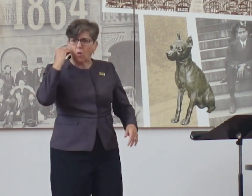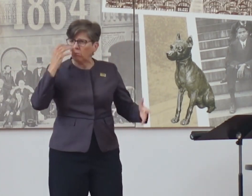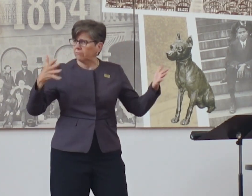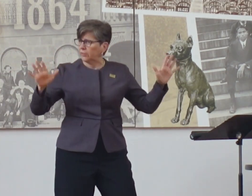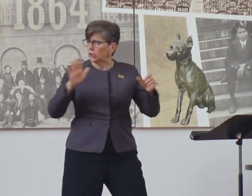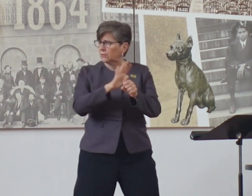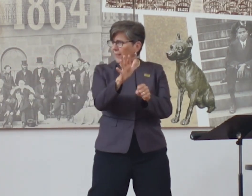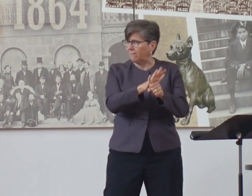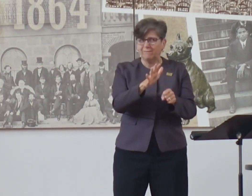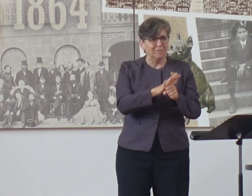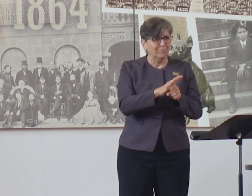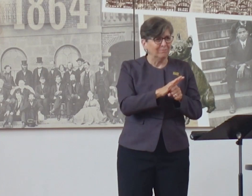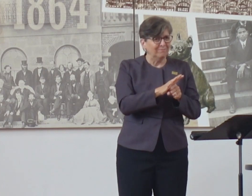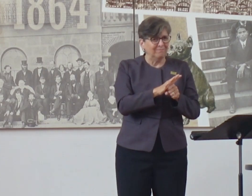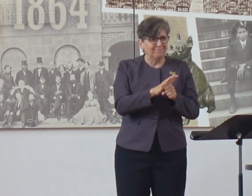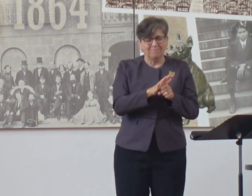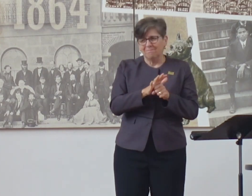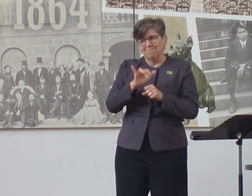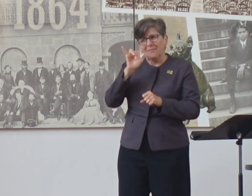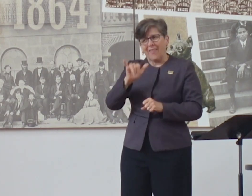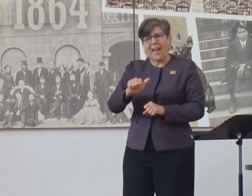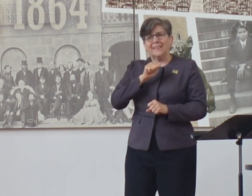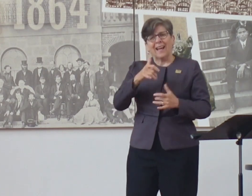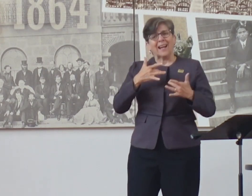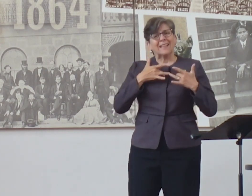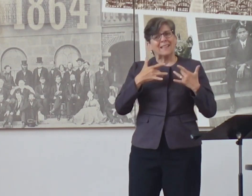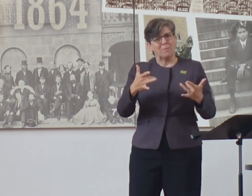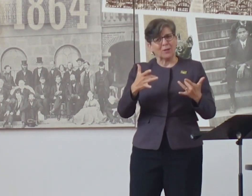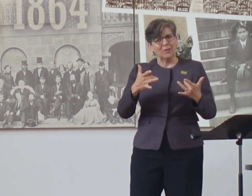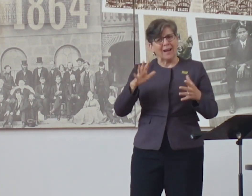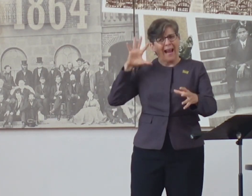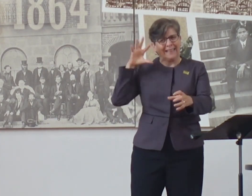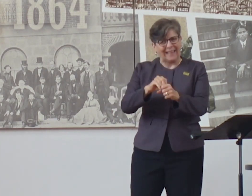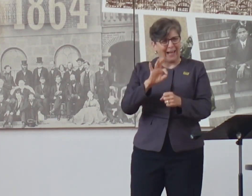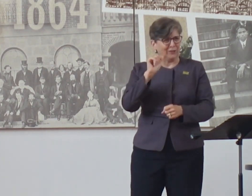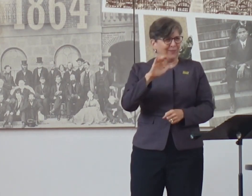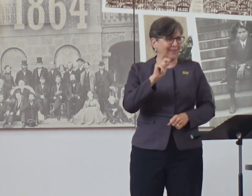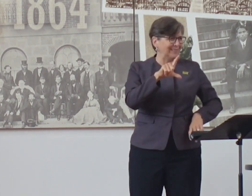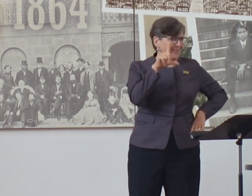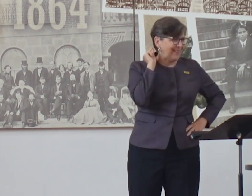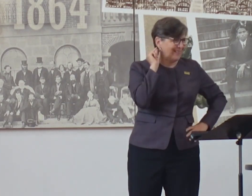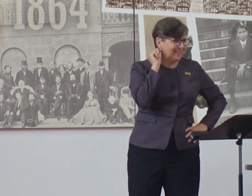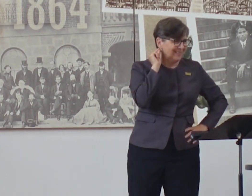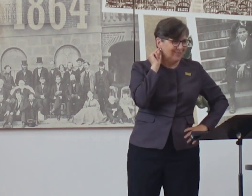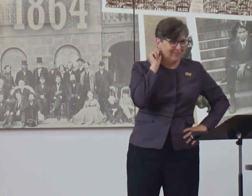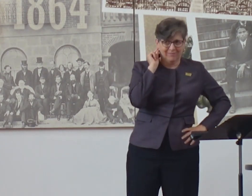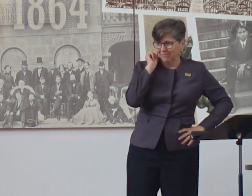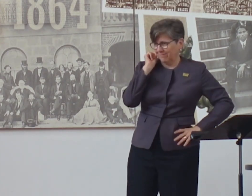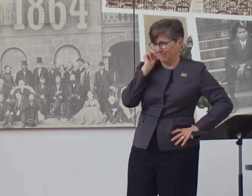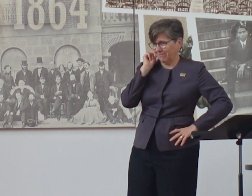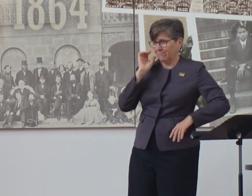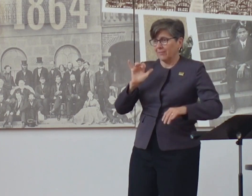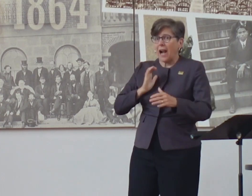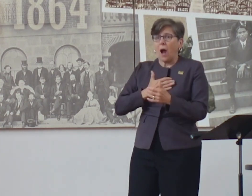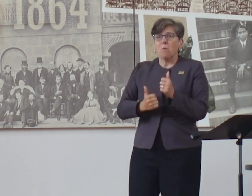teach, and after they teach, they go home and their day is over, and that's sufficient. But that's not typical. That's not the way our faculty engage here at